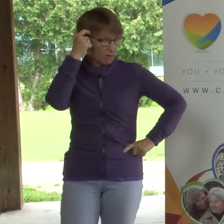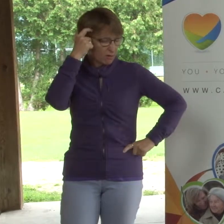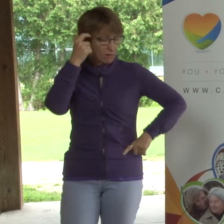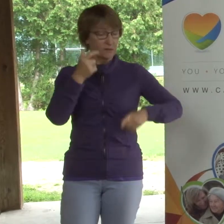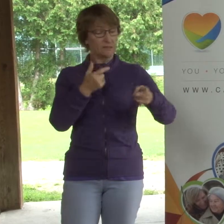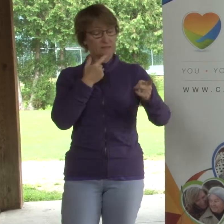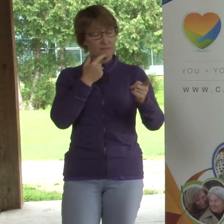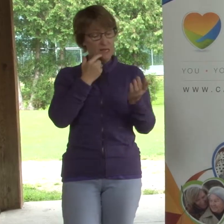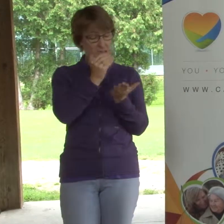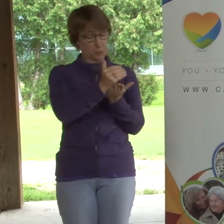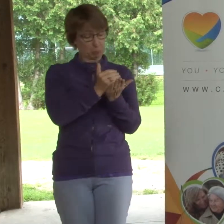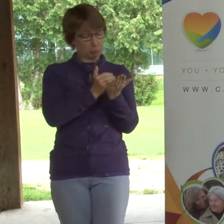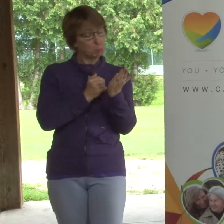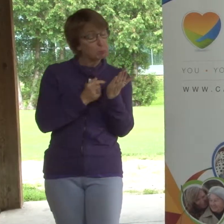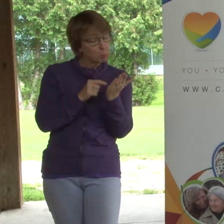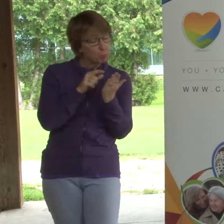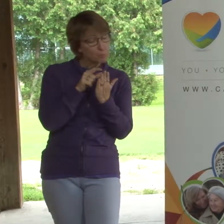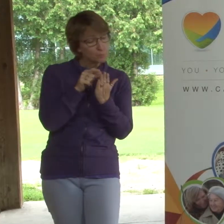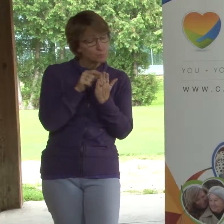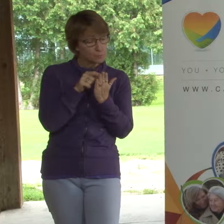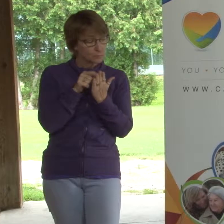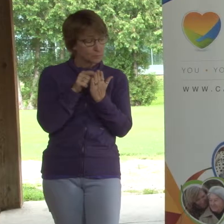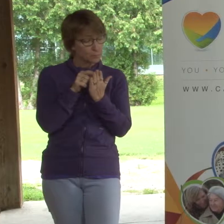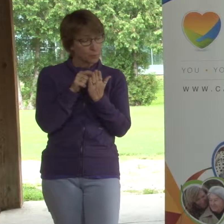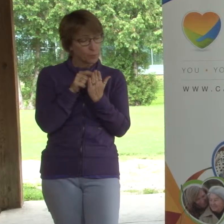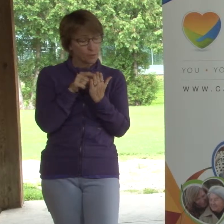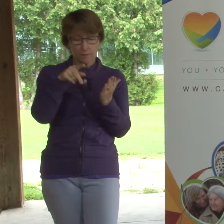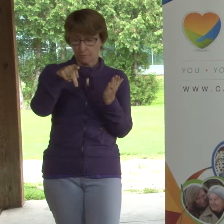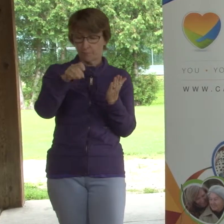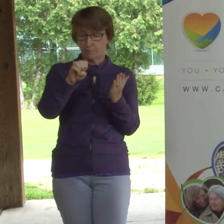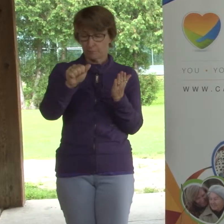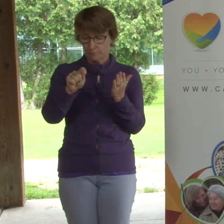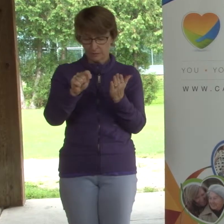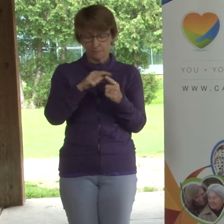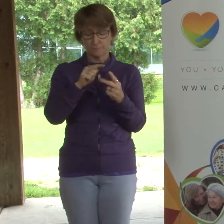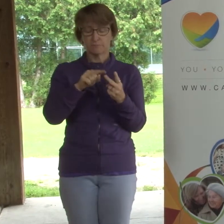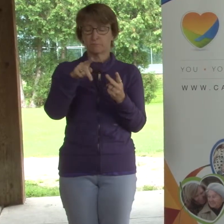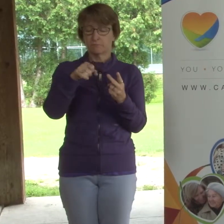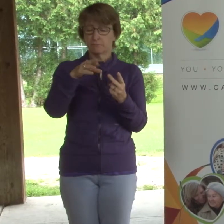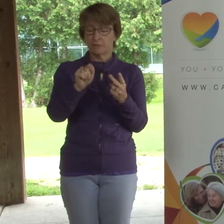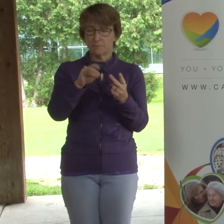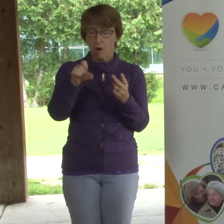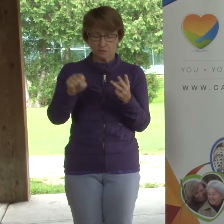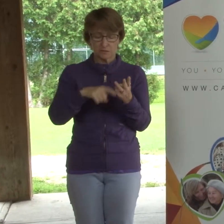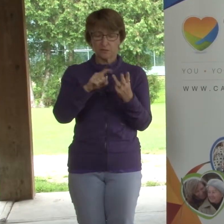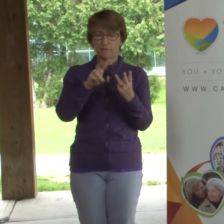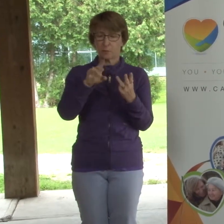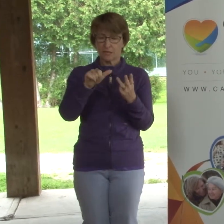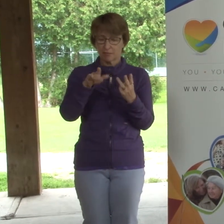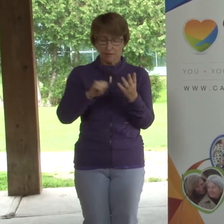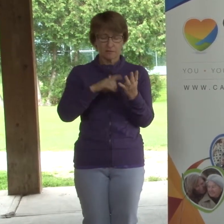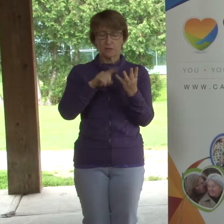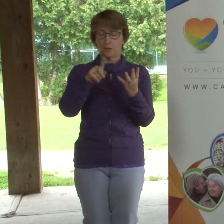According to the ingredients here, we have peat moss, vermiculite,